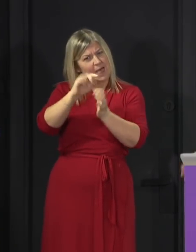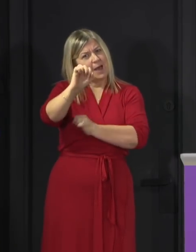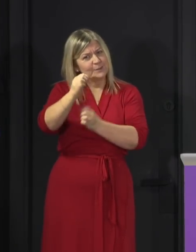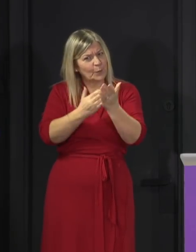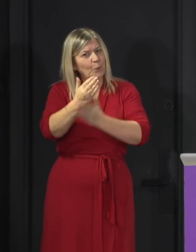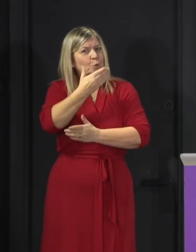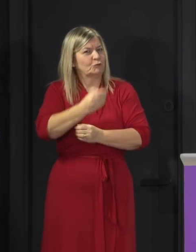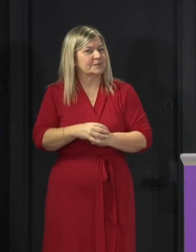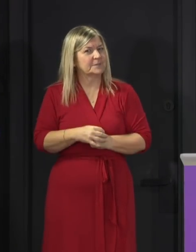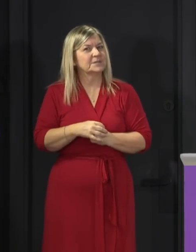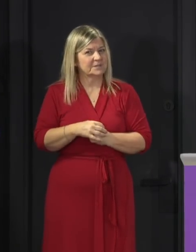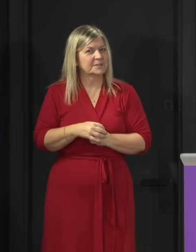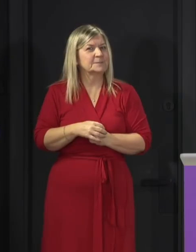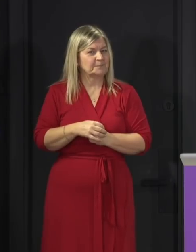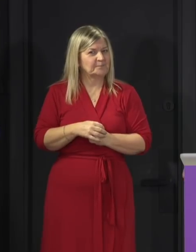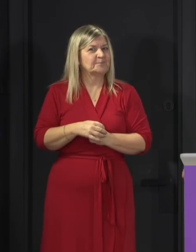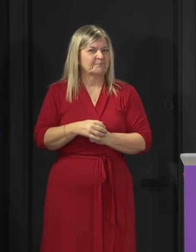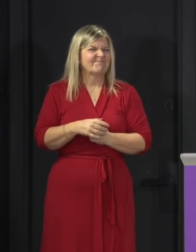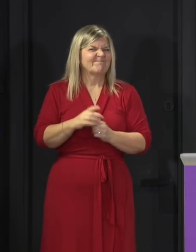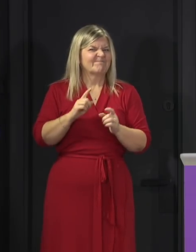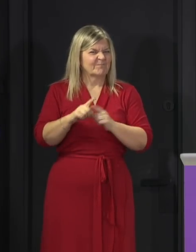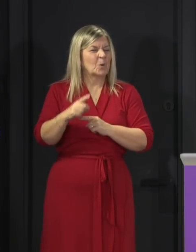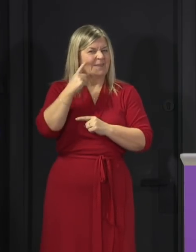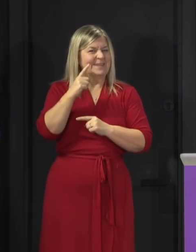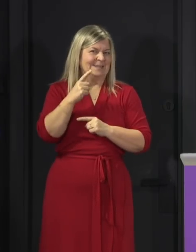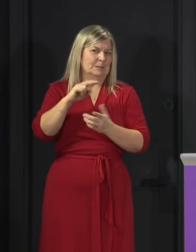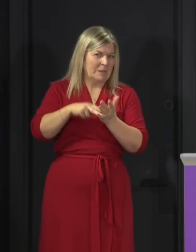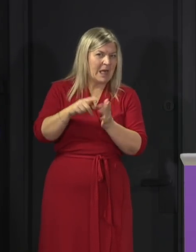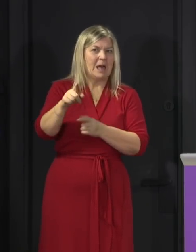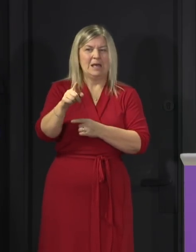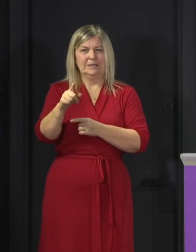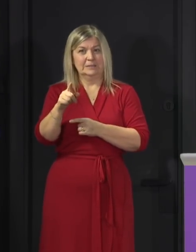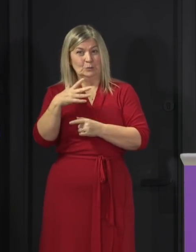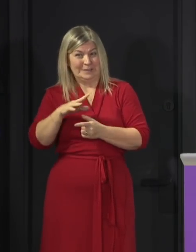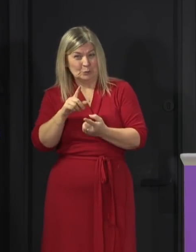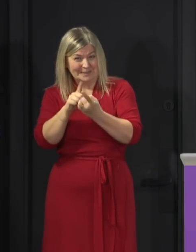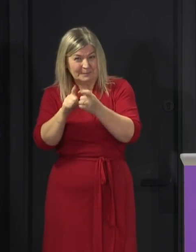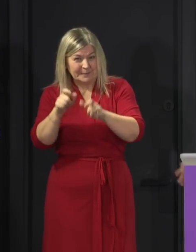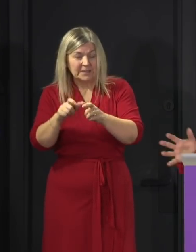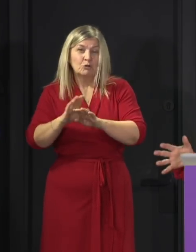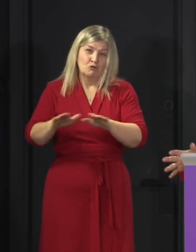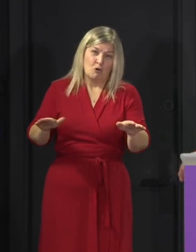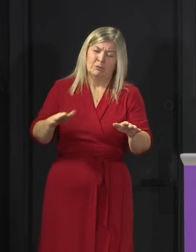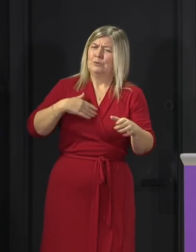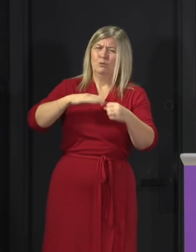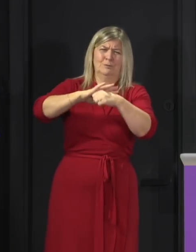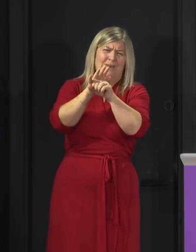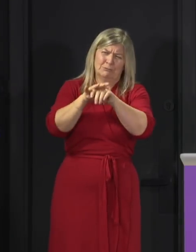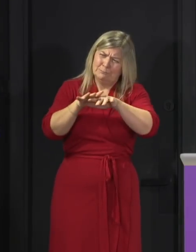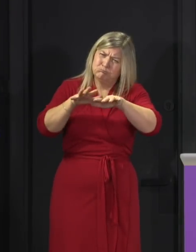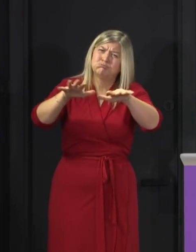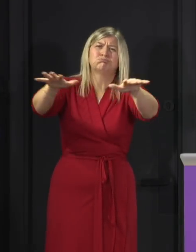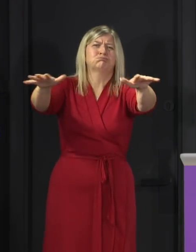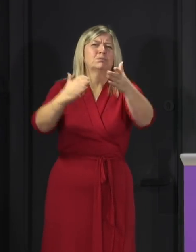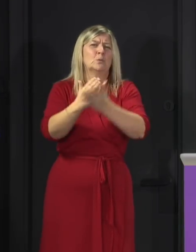go into the festive period. We don't want to be spreading this virus over Christmas. We don't want to be putting